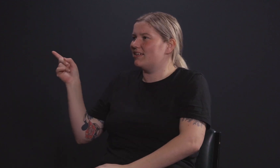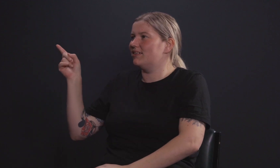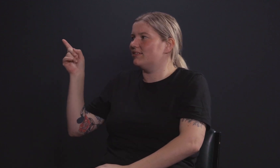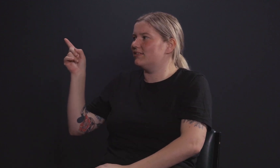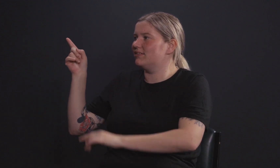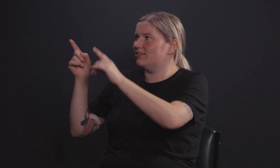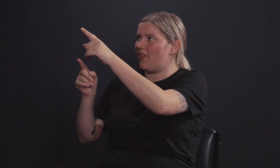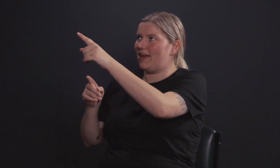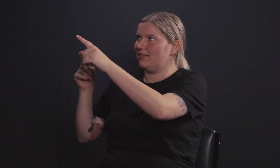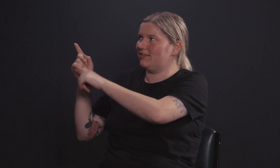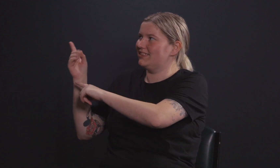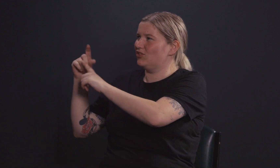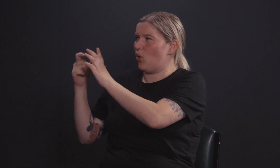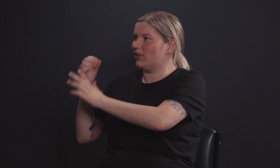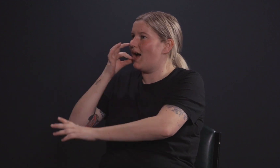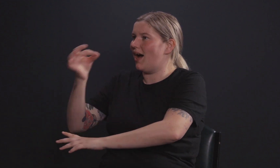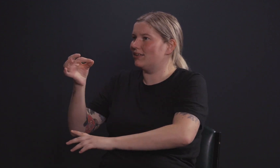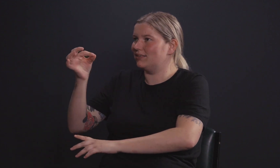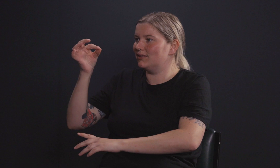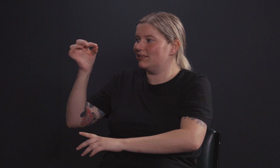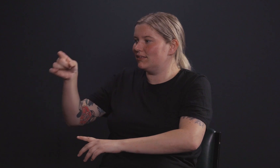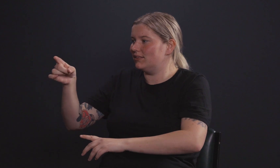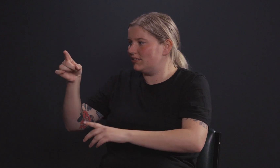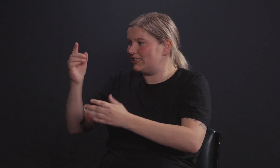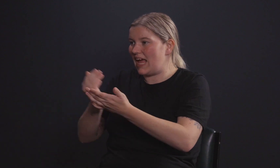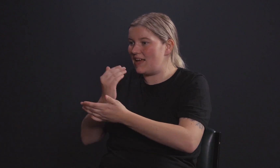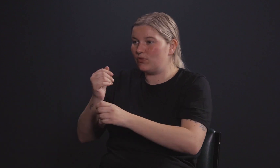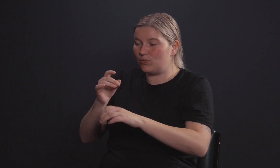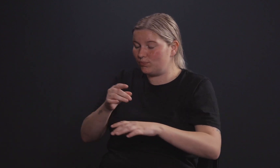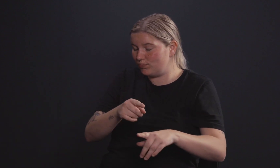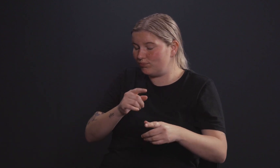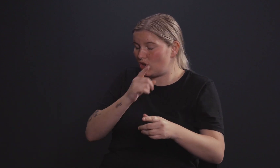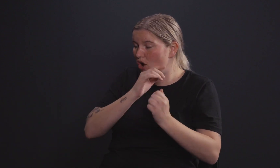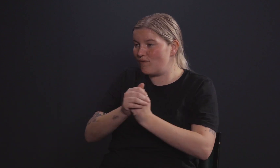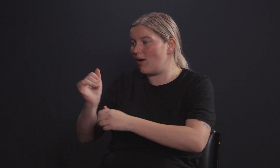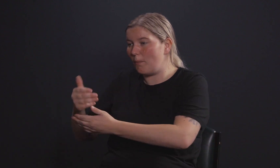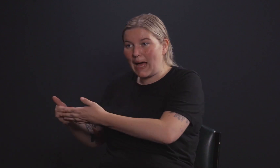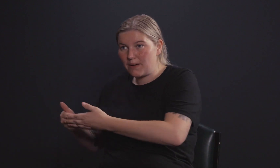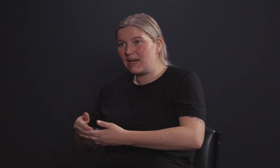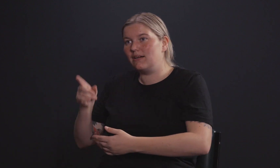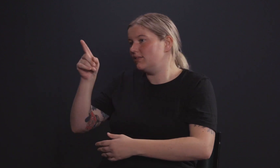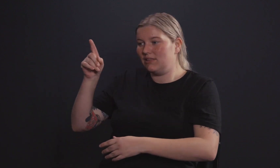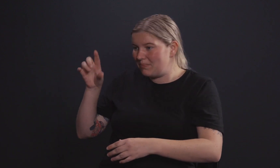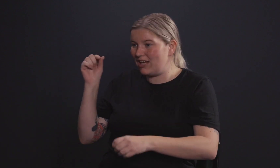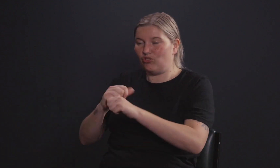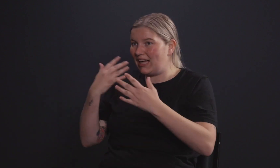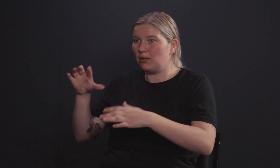Then the doctor said that if they had to, he needed to ask, should they save me or should they save the baby? And my